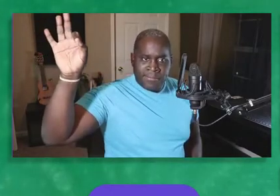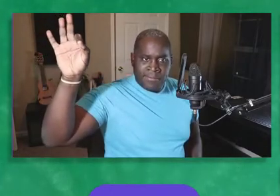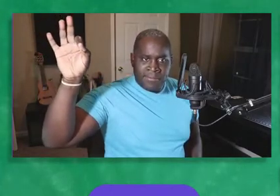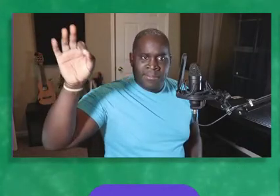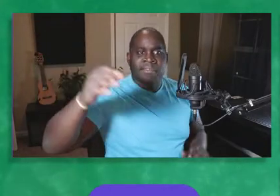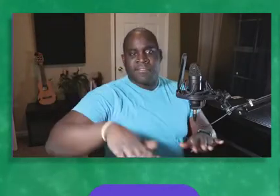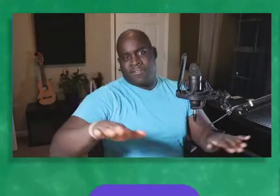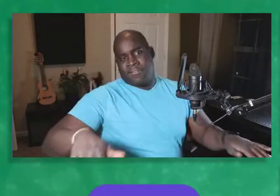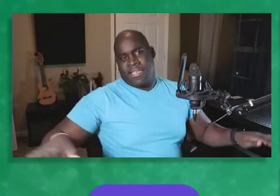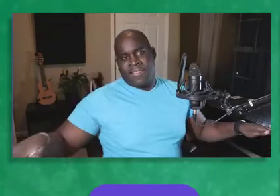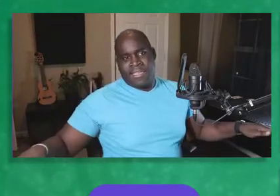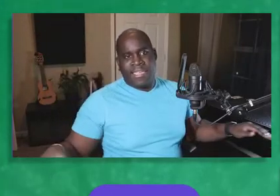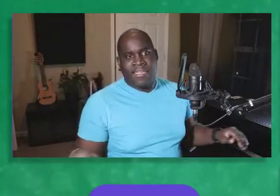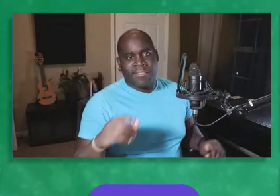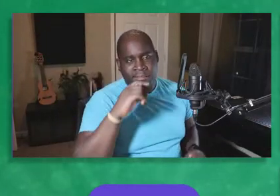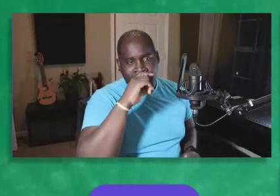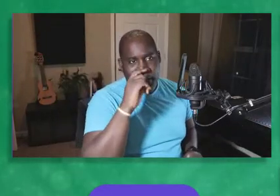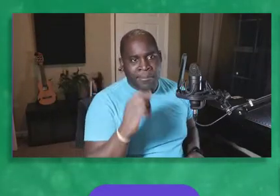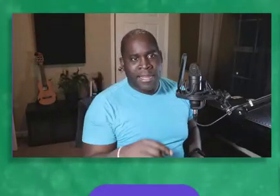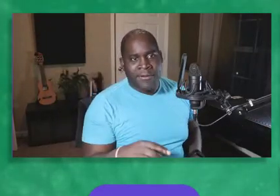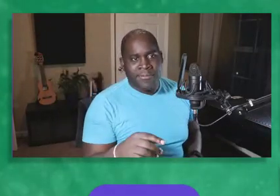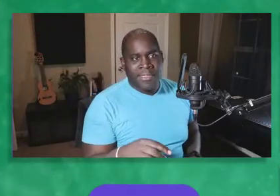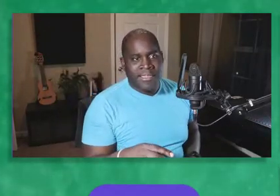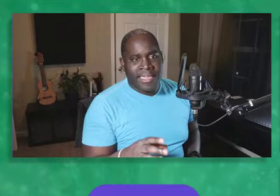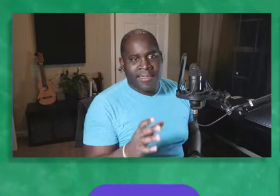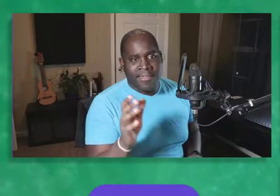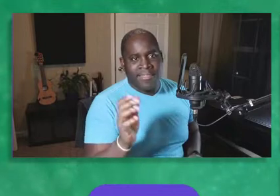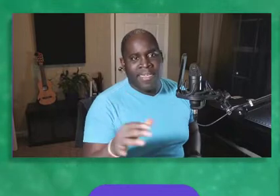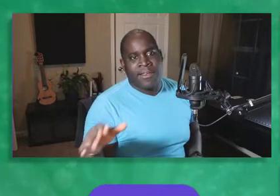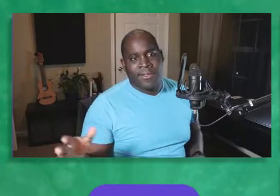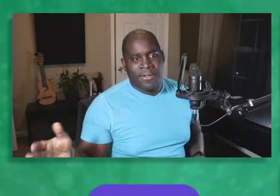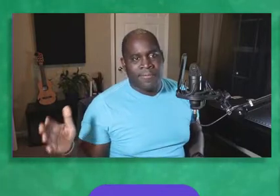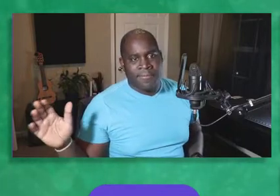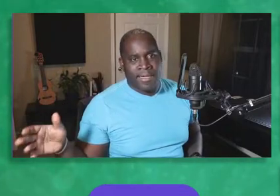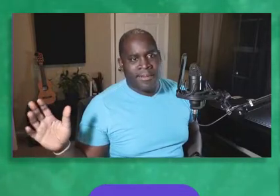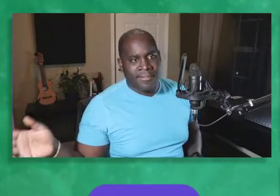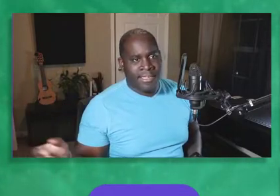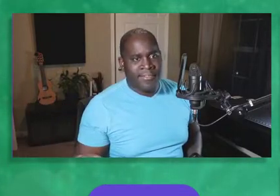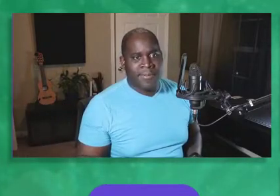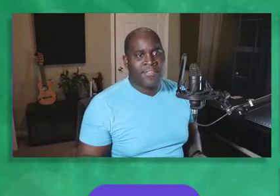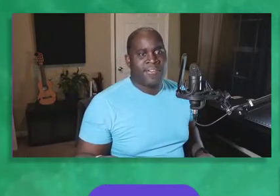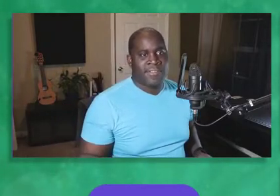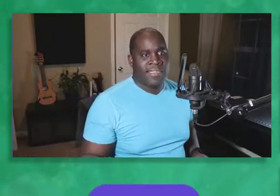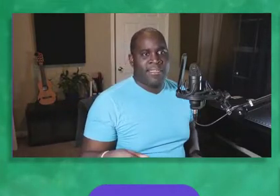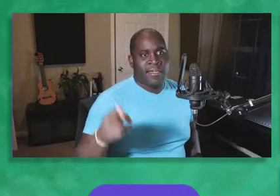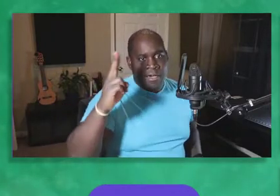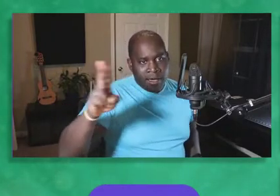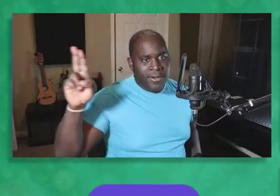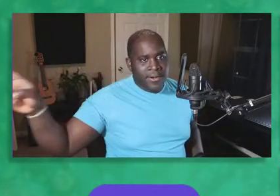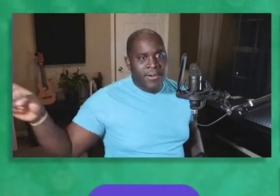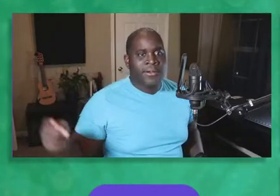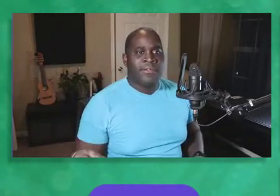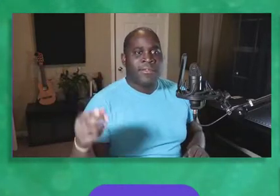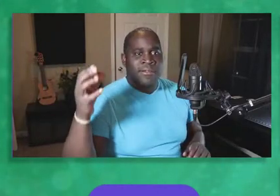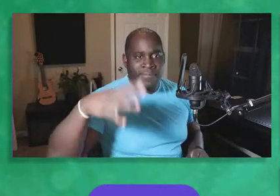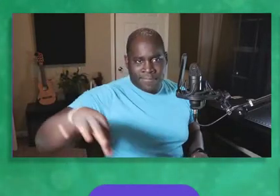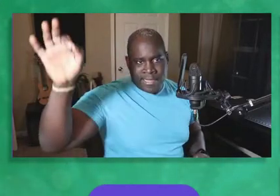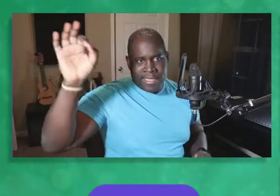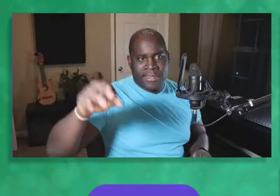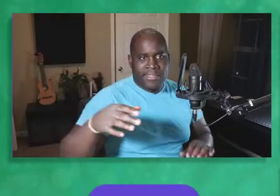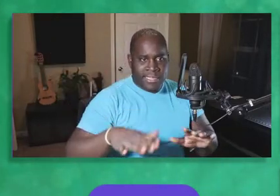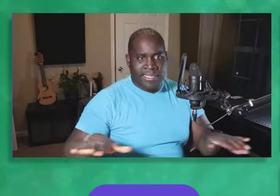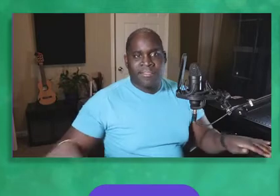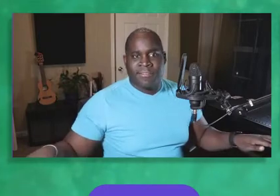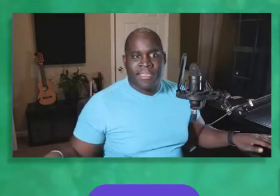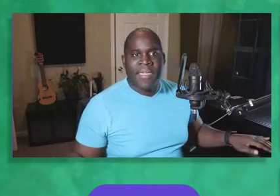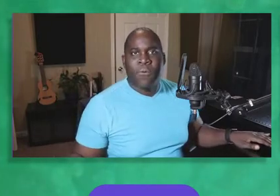find, and then kids. But I don't see like a then honor him, find his kids. I just see honor,